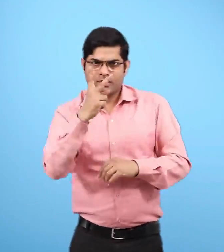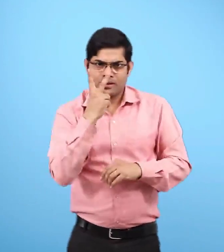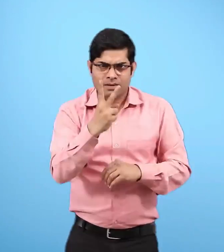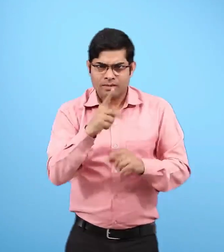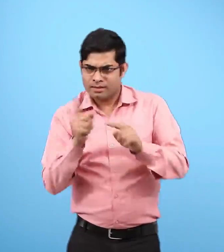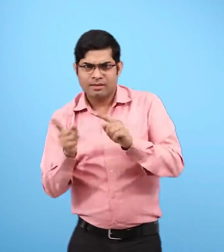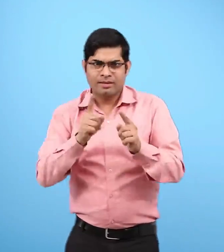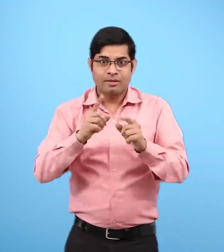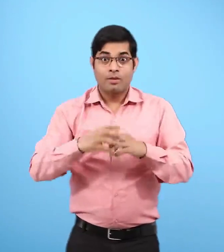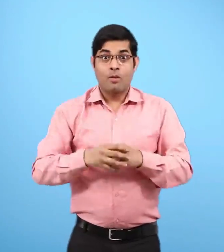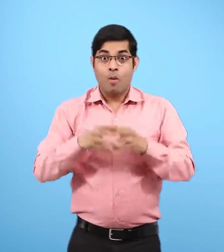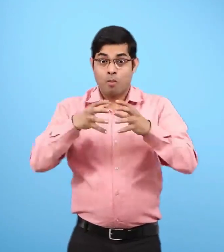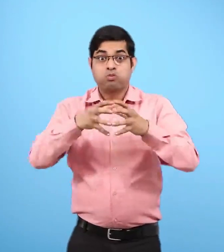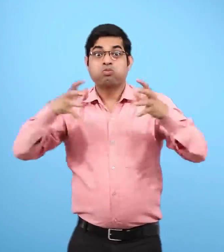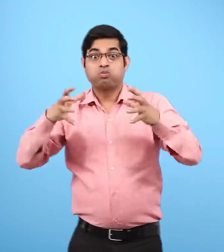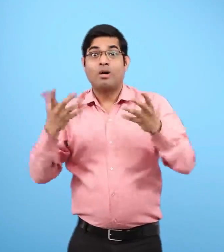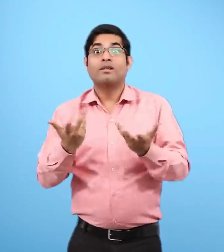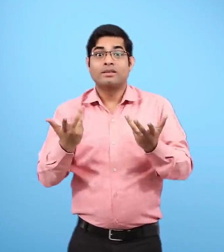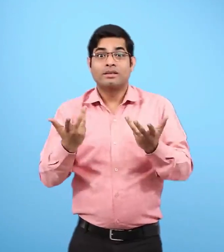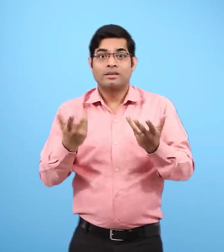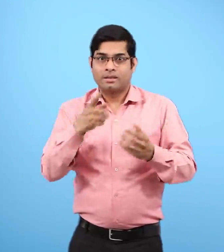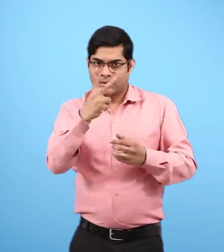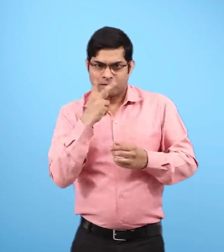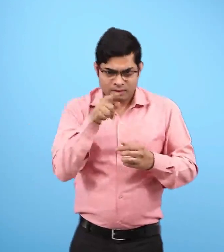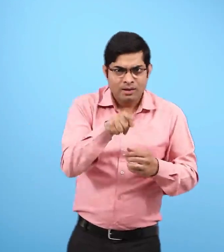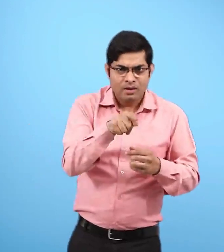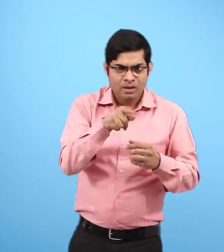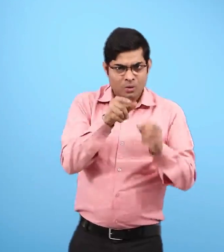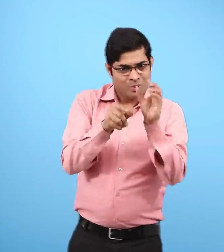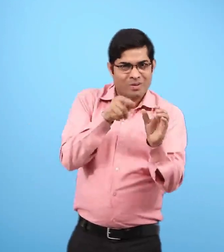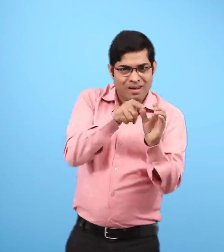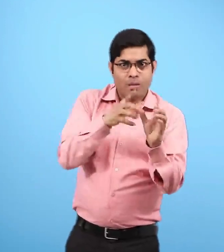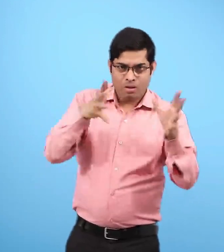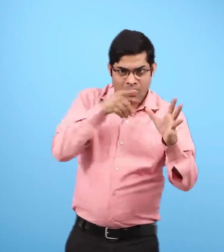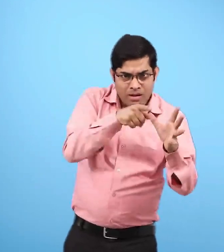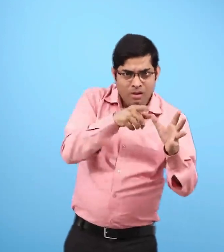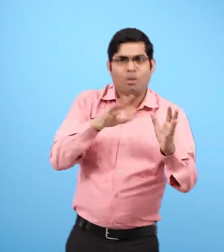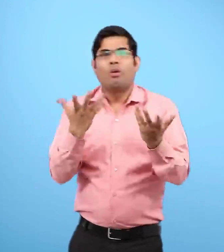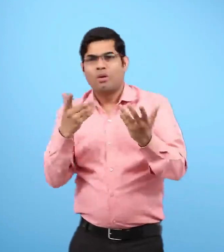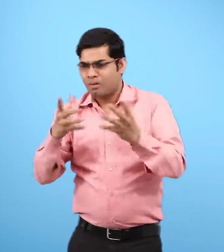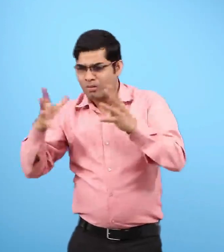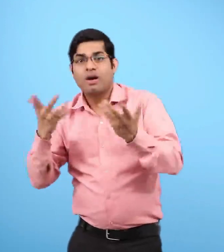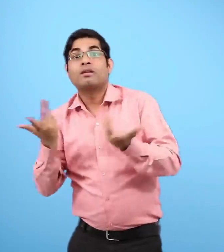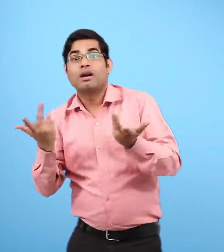You have to tell which broom is thicker, broom 1 or broom